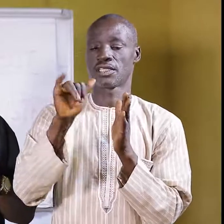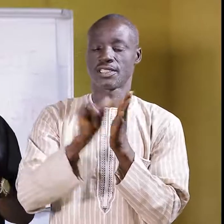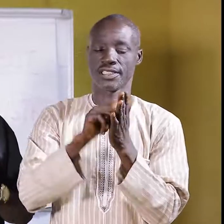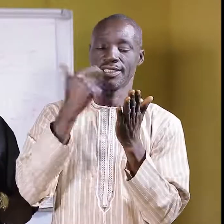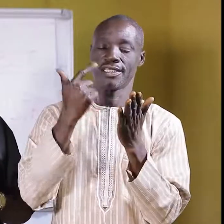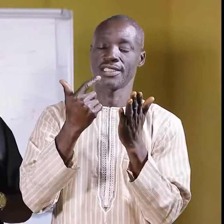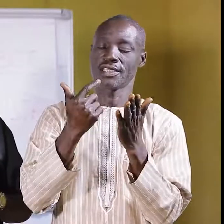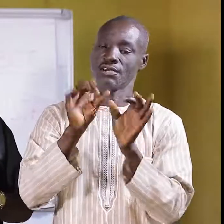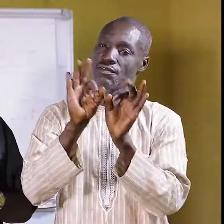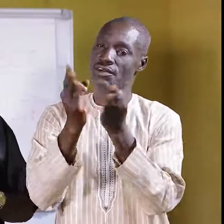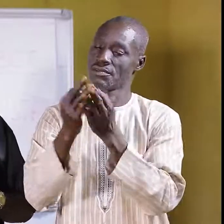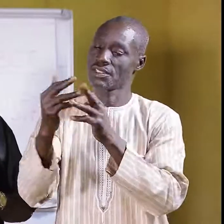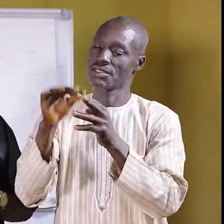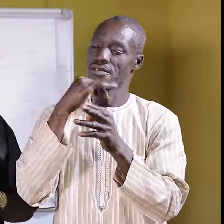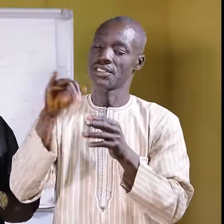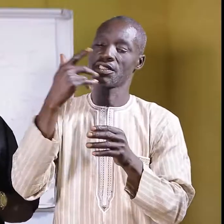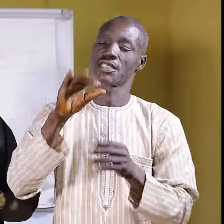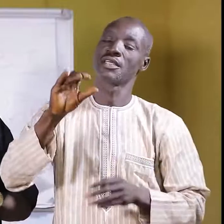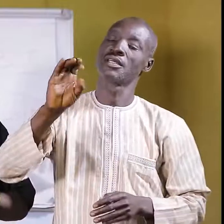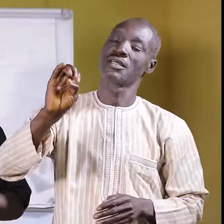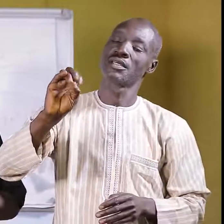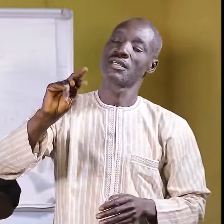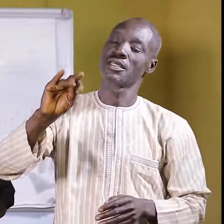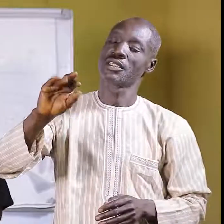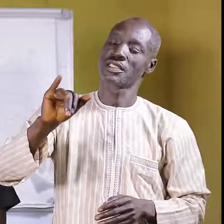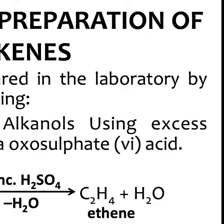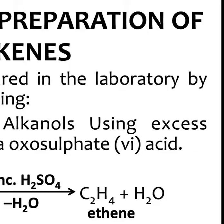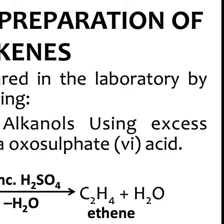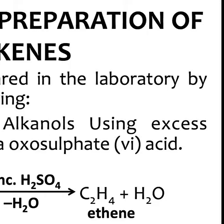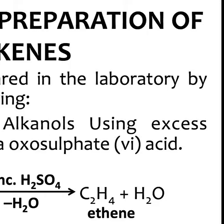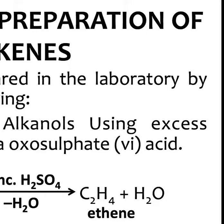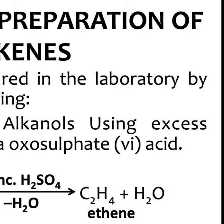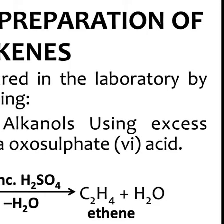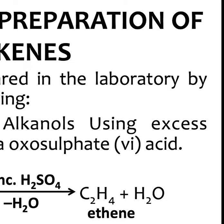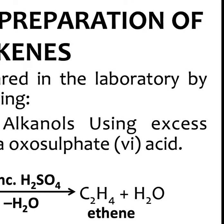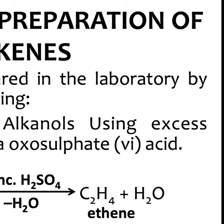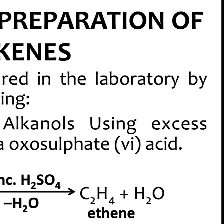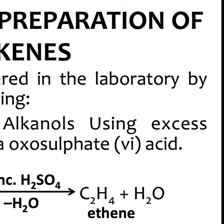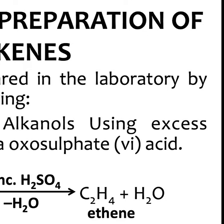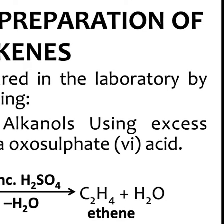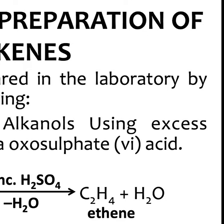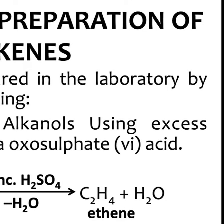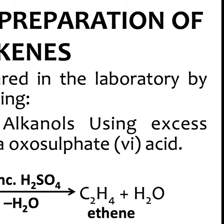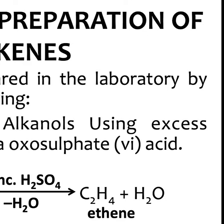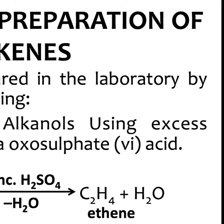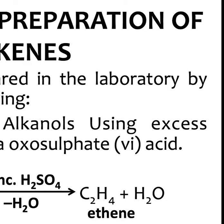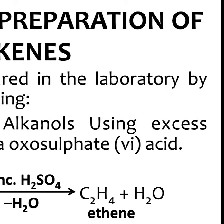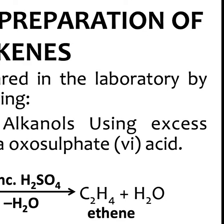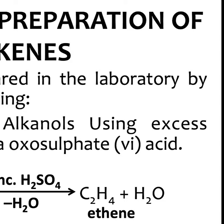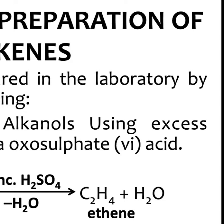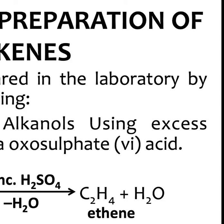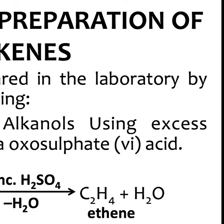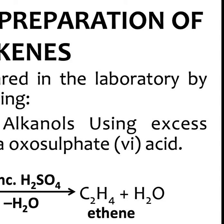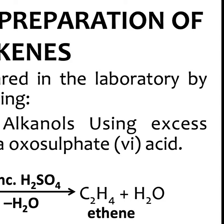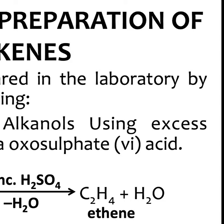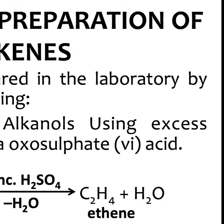of the alkenes family is the ethene, like we mentioned. To prepare them, there are various methods, but for the purpose of this, we